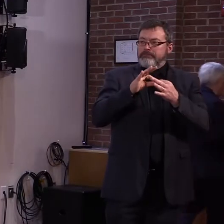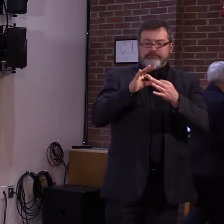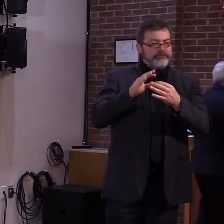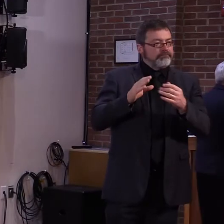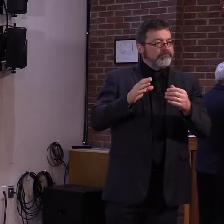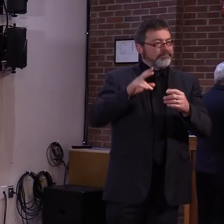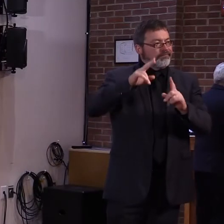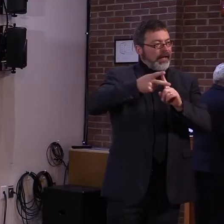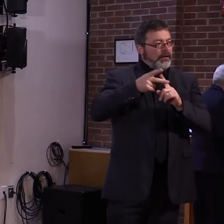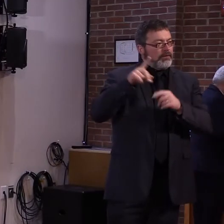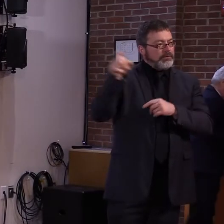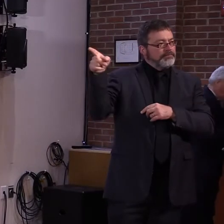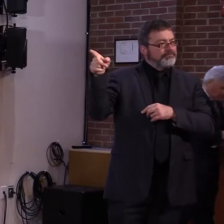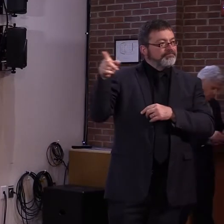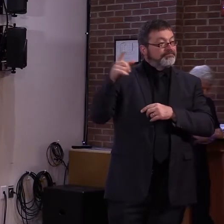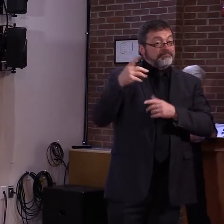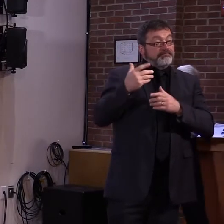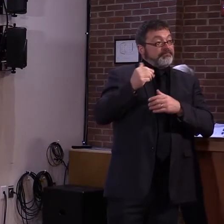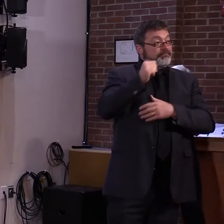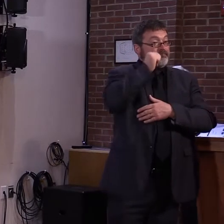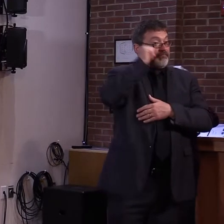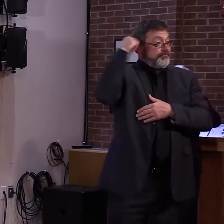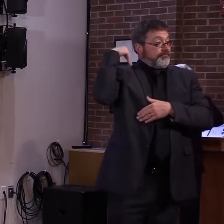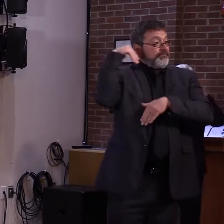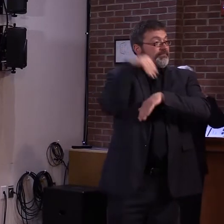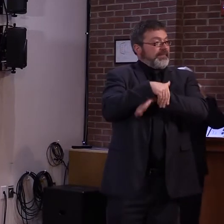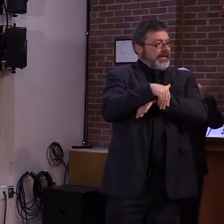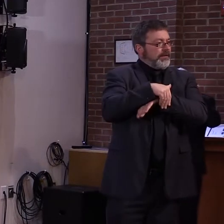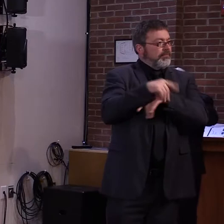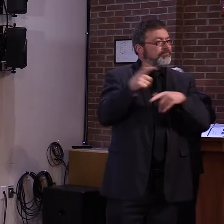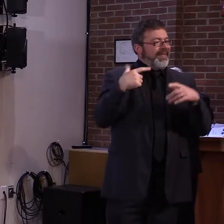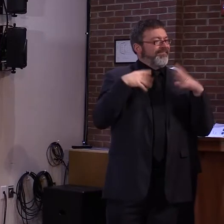Last night at the meeting, which does happen every Thursday night,